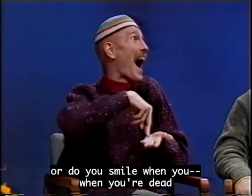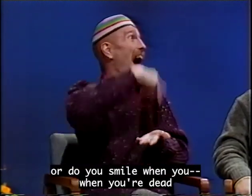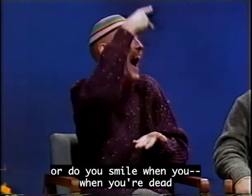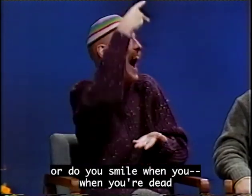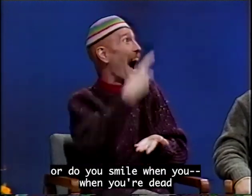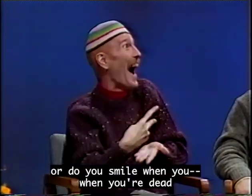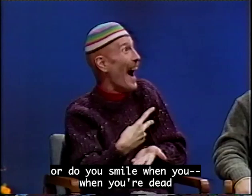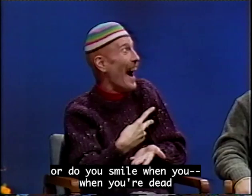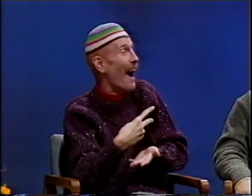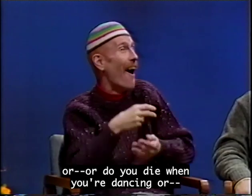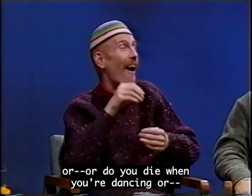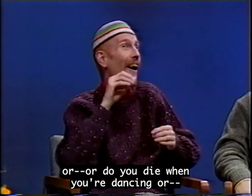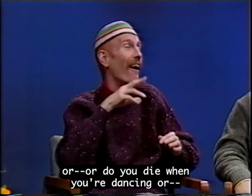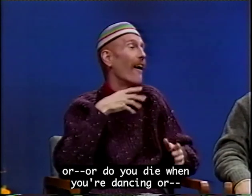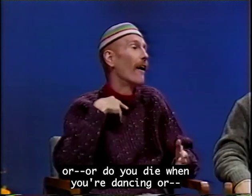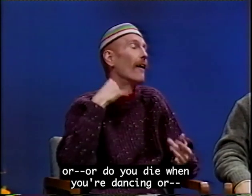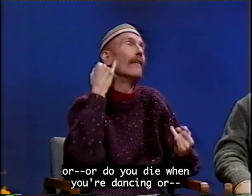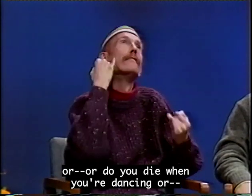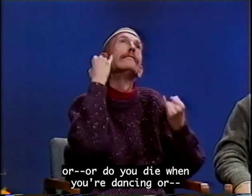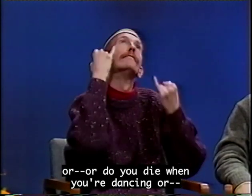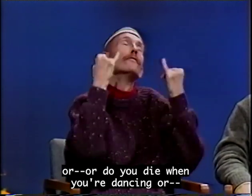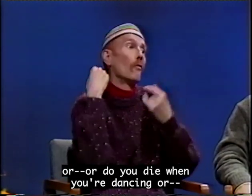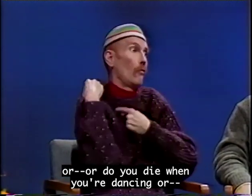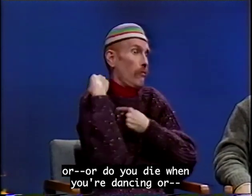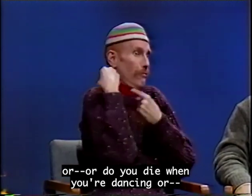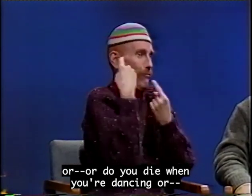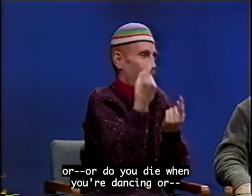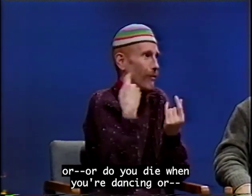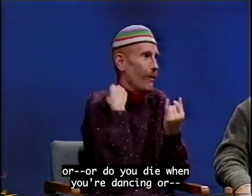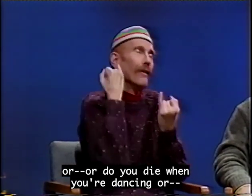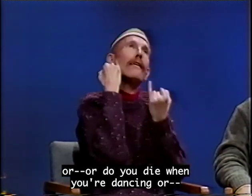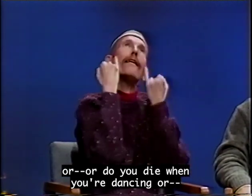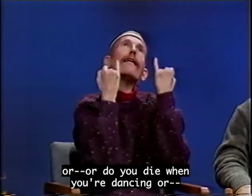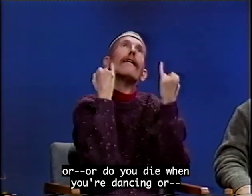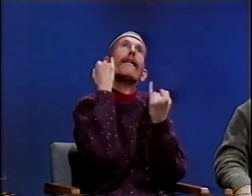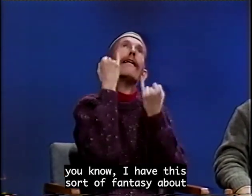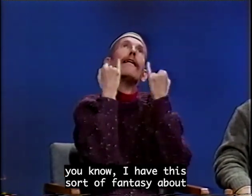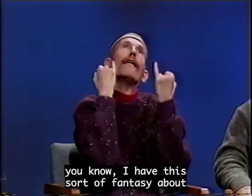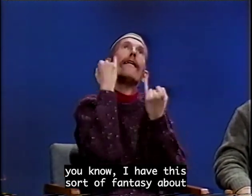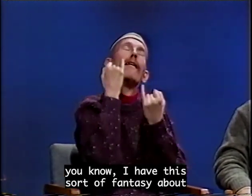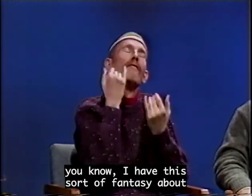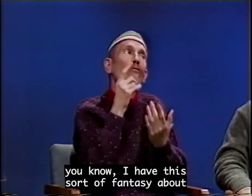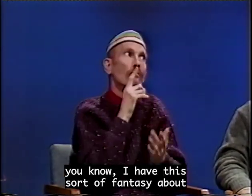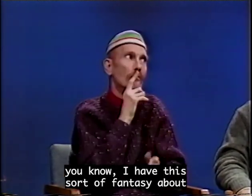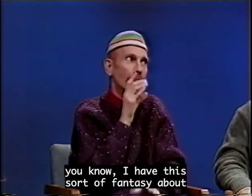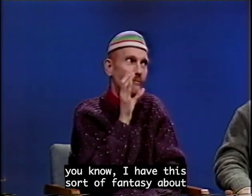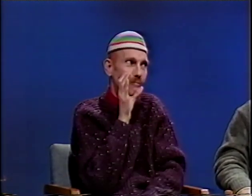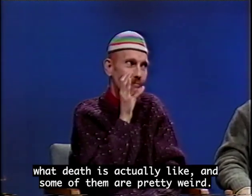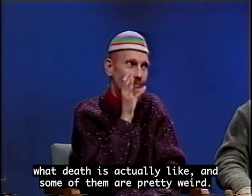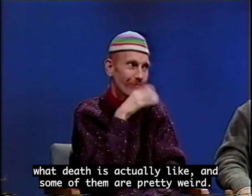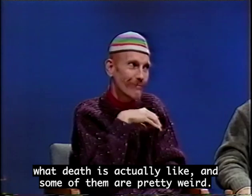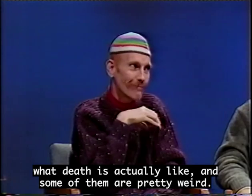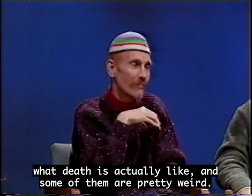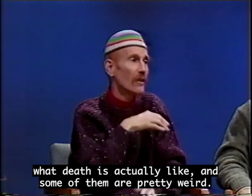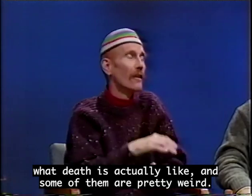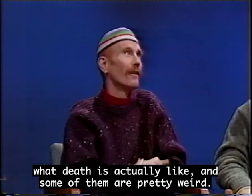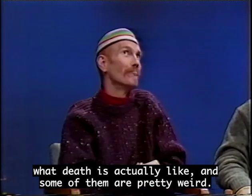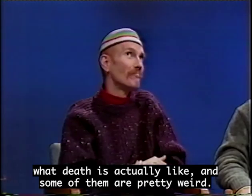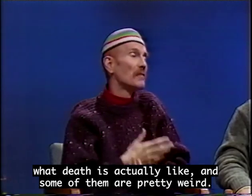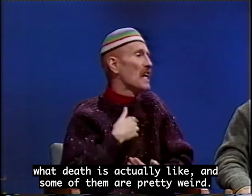smile when you're dead, or do you die when you're dancing, or... You know, I have this sort of fantasy about what death is actually like, and some of them are pretty